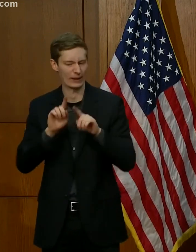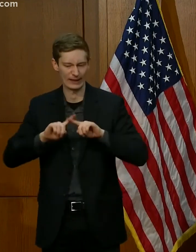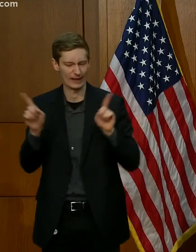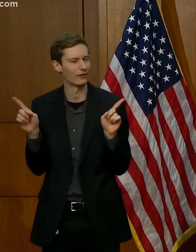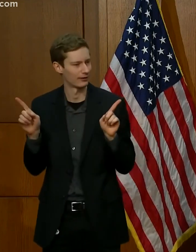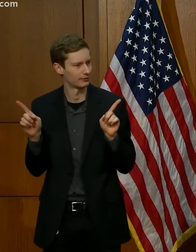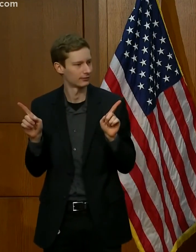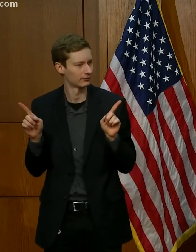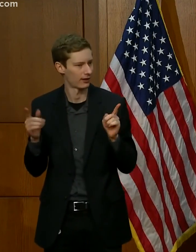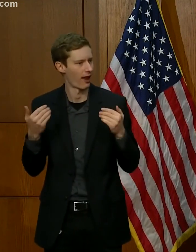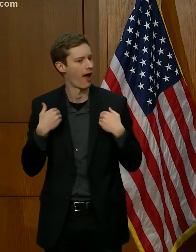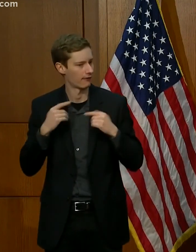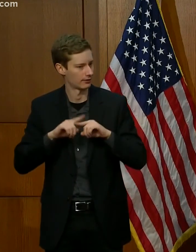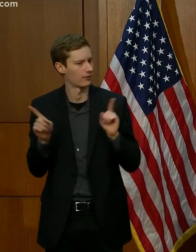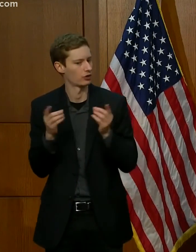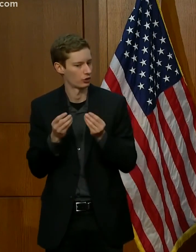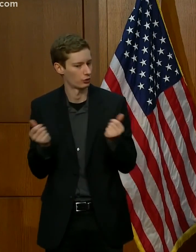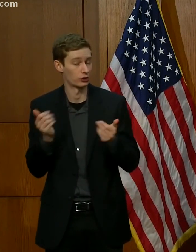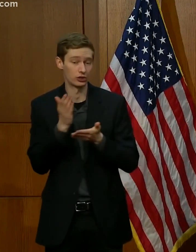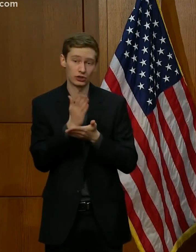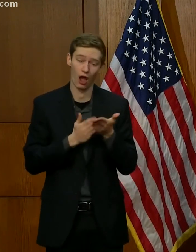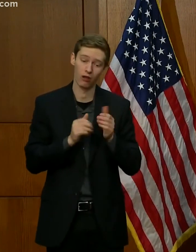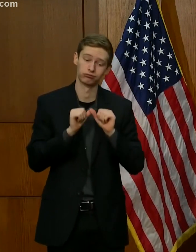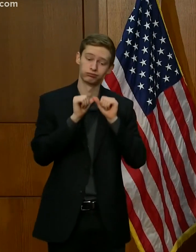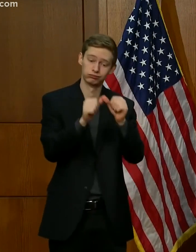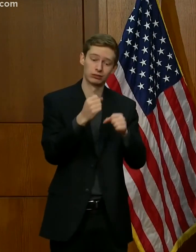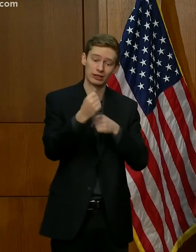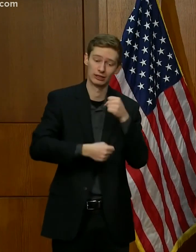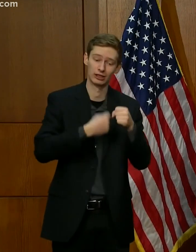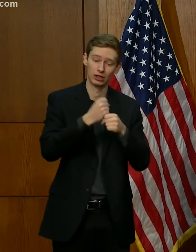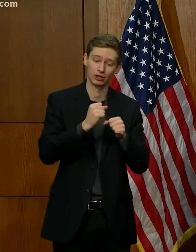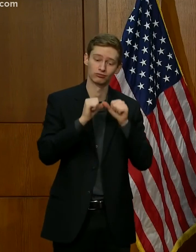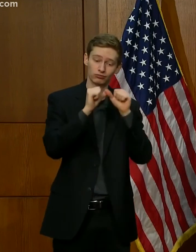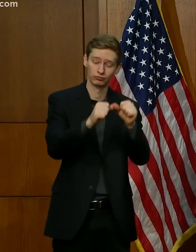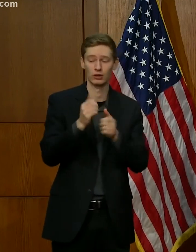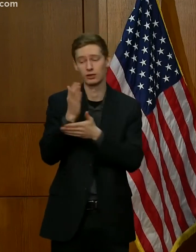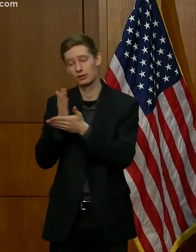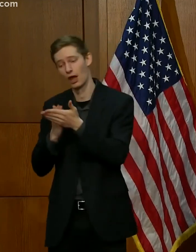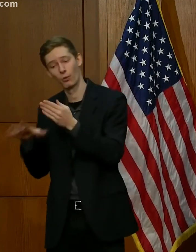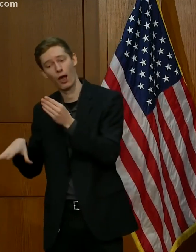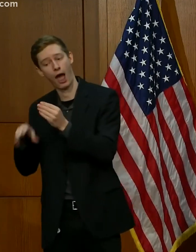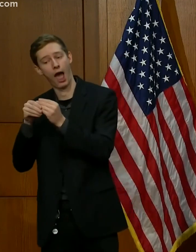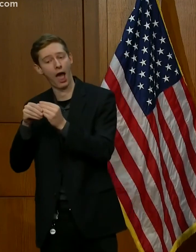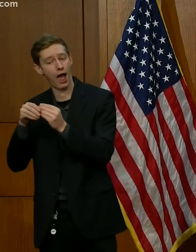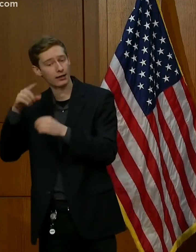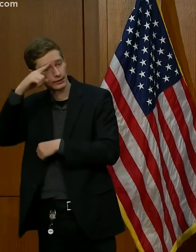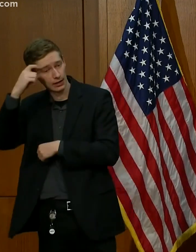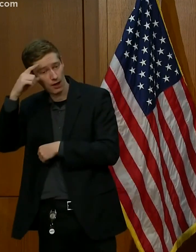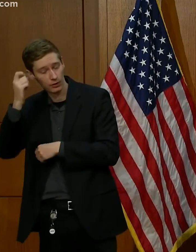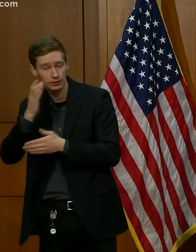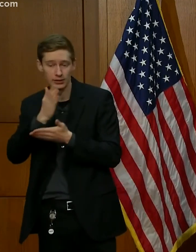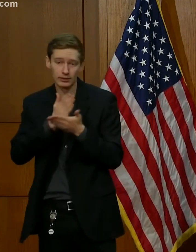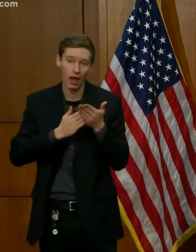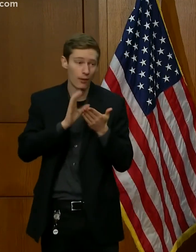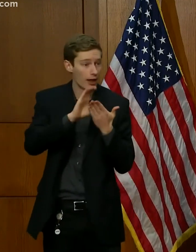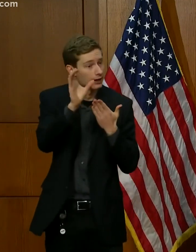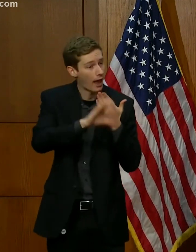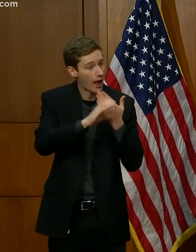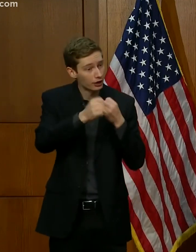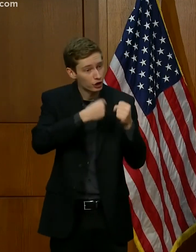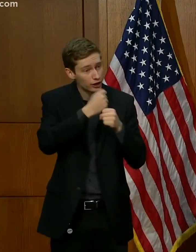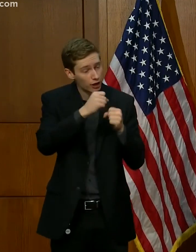divisions, some will do year-round schools, some will do additional summer schools, some may add time to their calendar, some may add time to the school